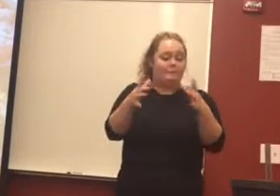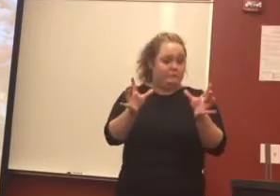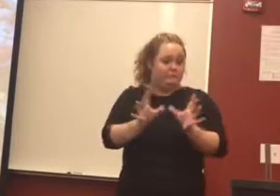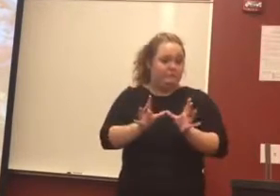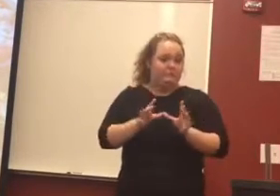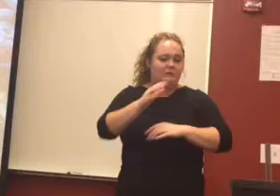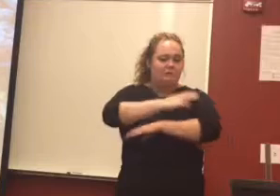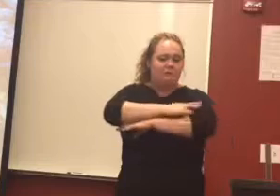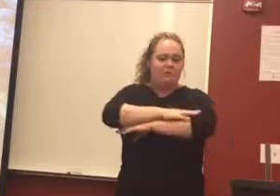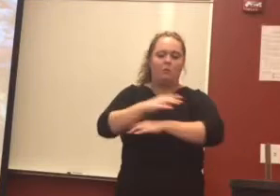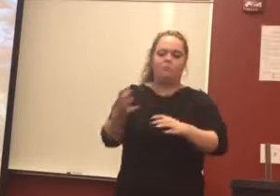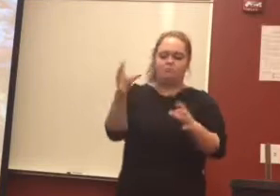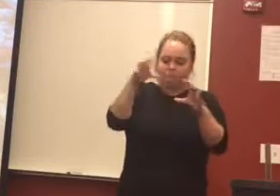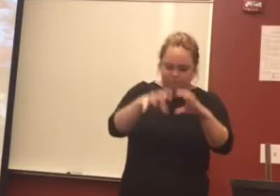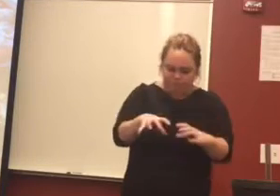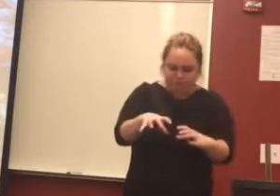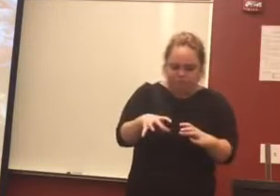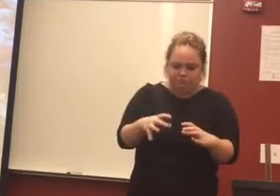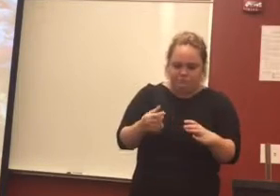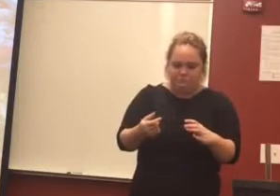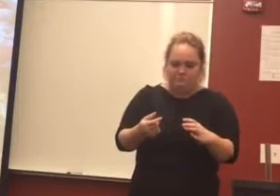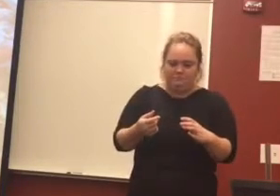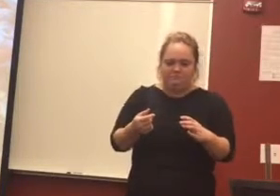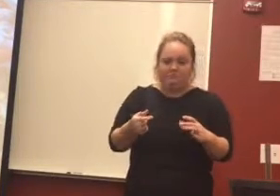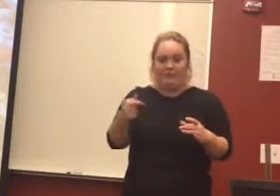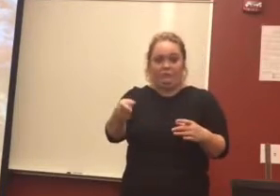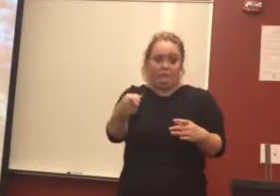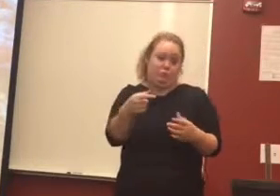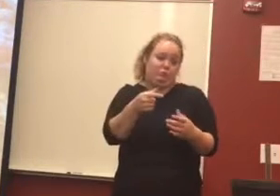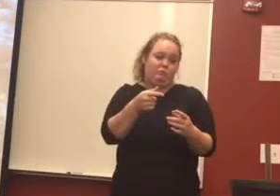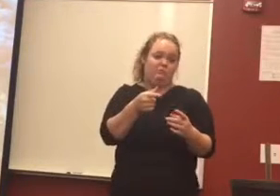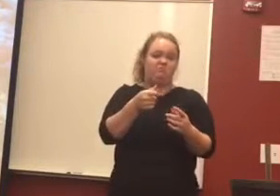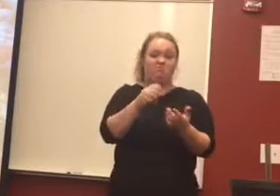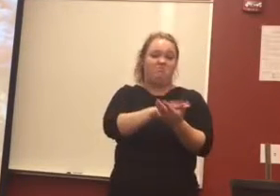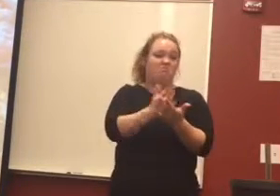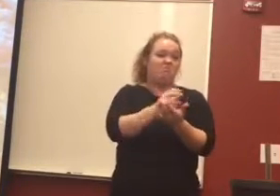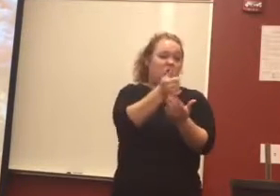restaurant. And then you put it in the bowls.